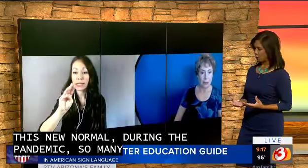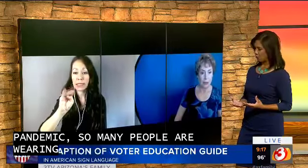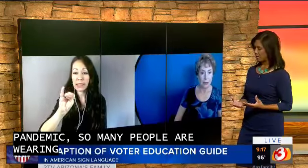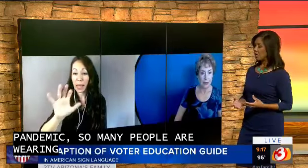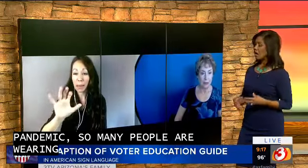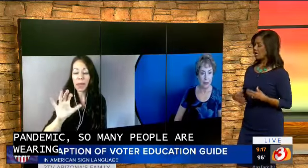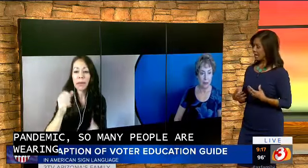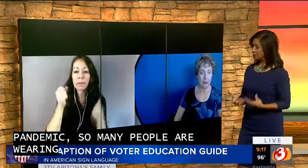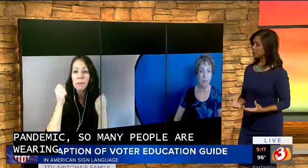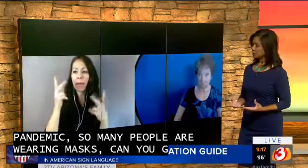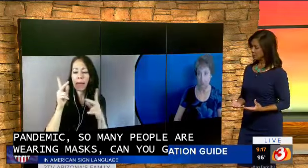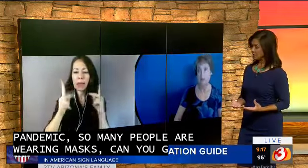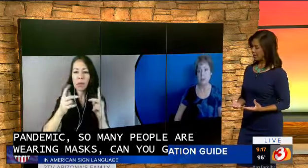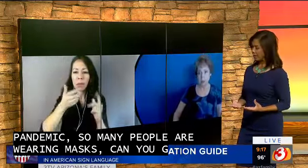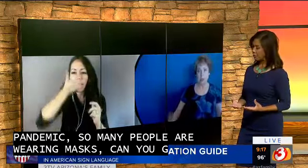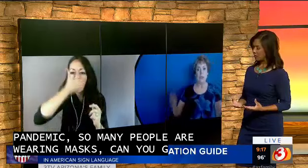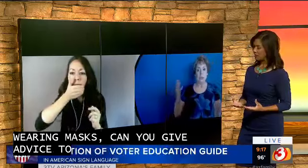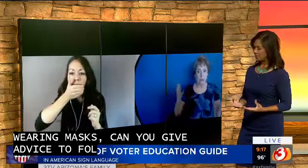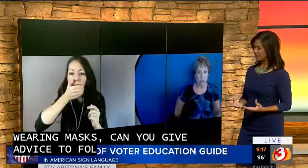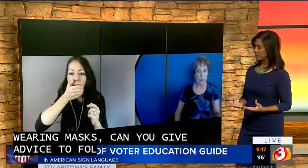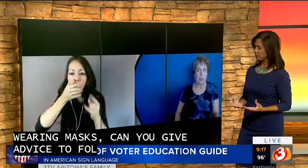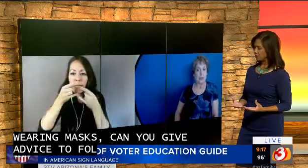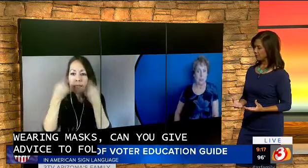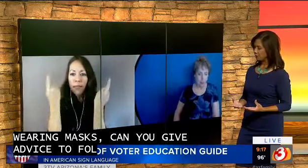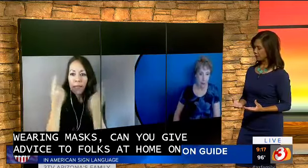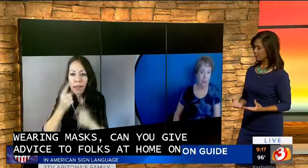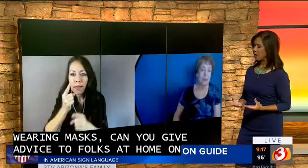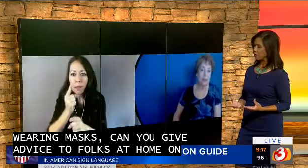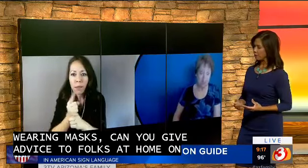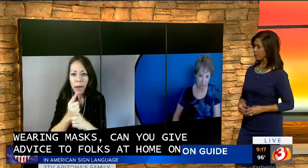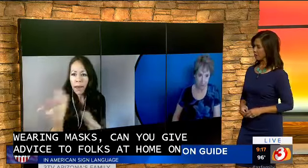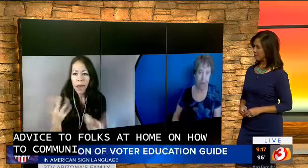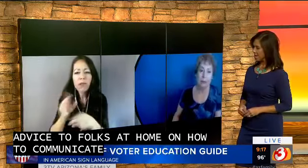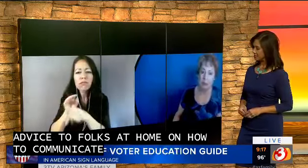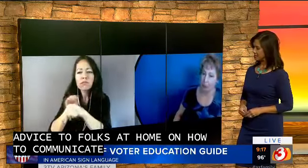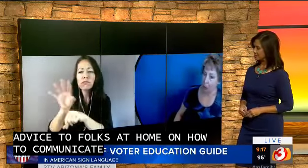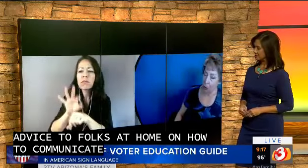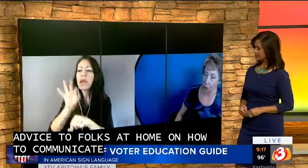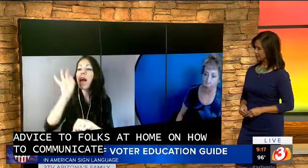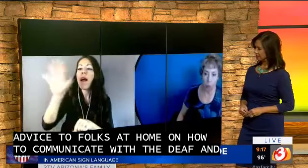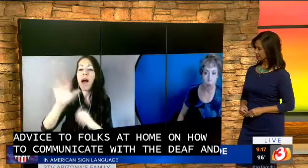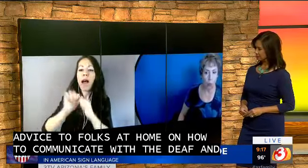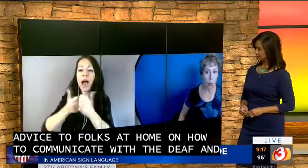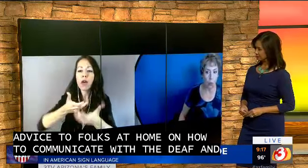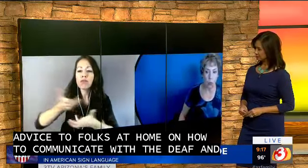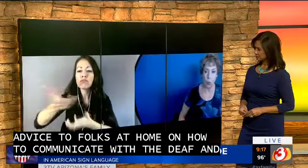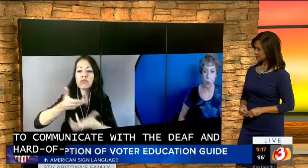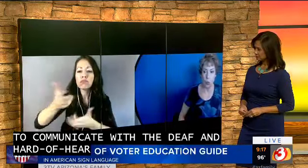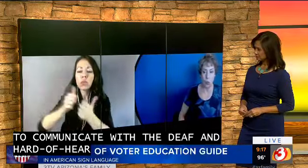folks at home on how to communicate with the deaf and hard of hearing while they are wearing masks?